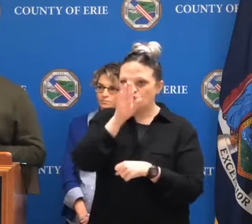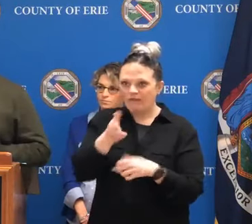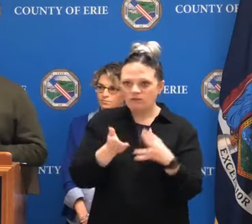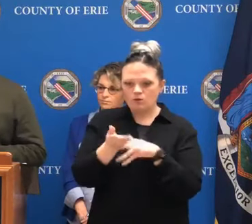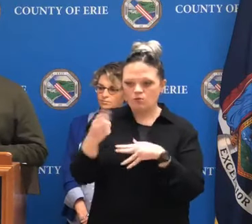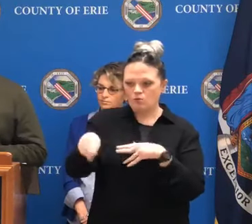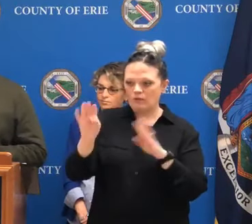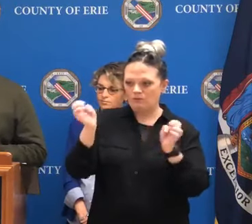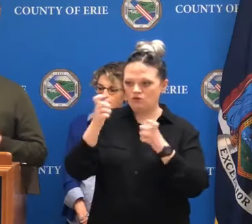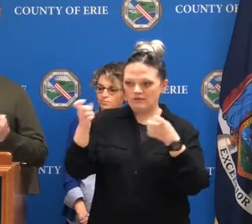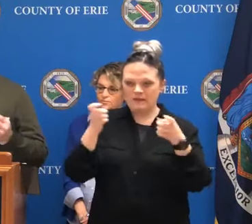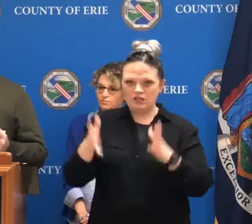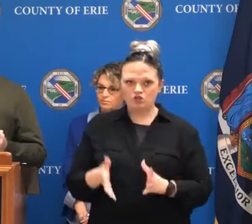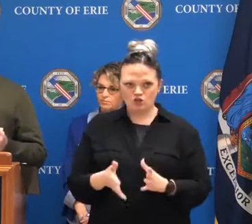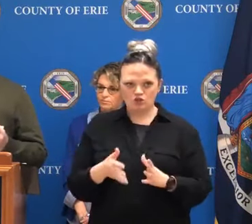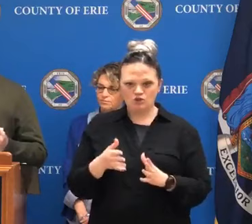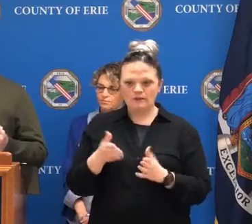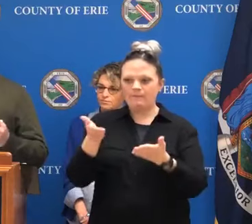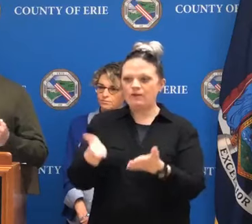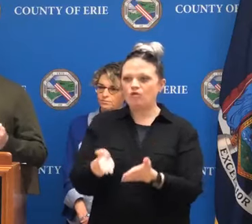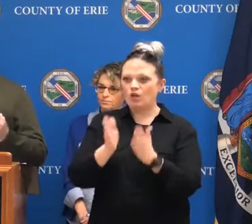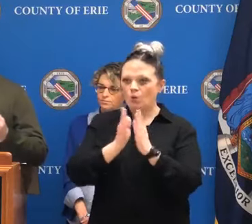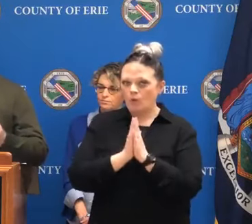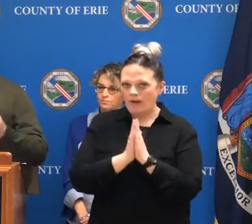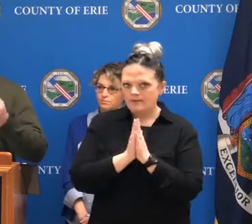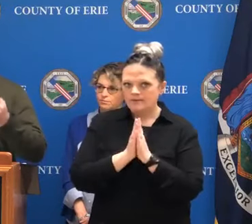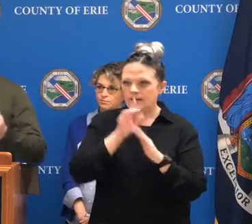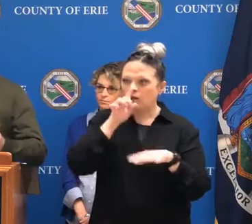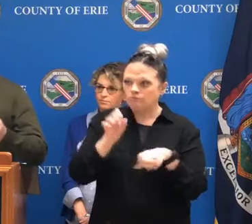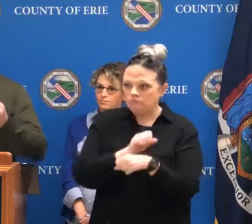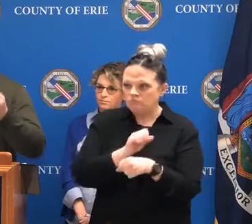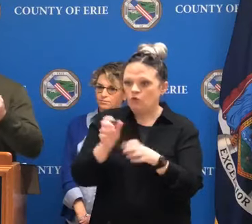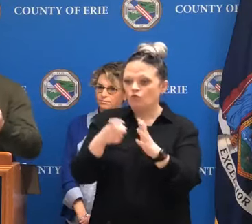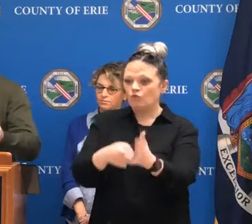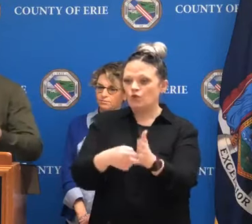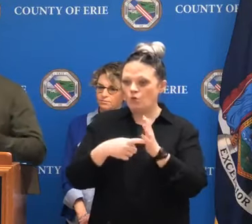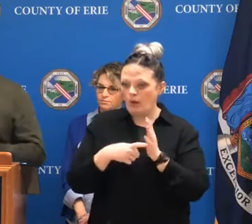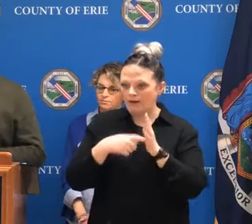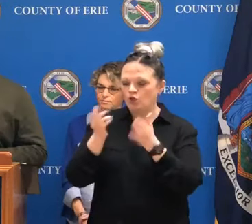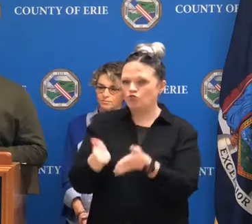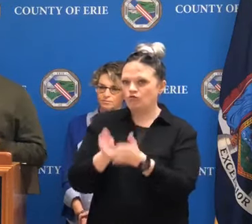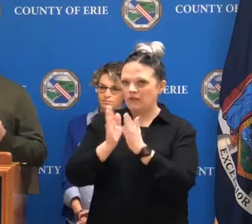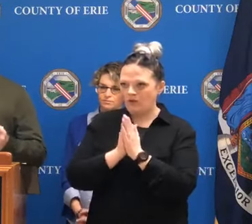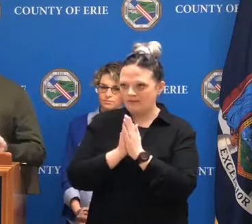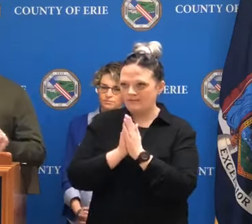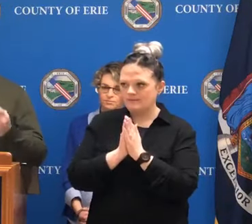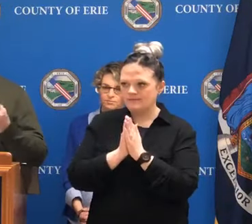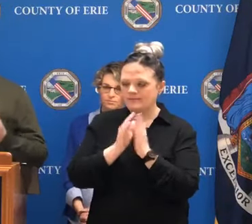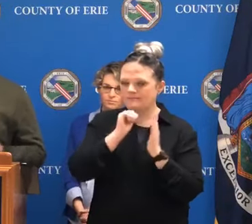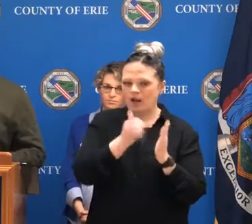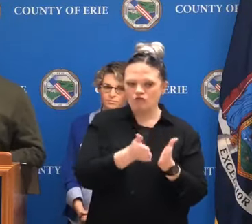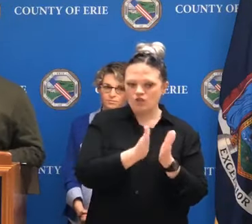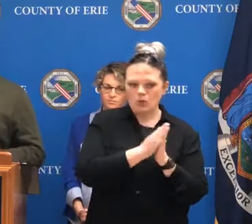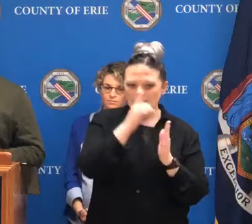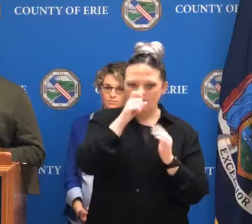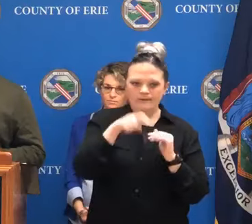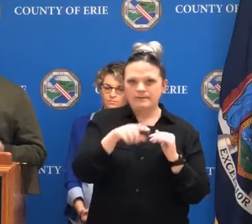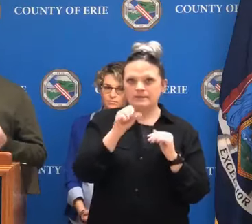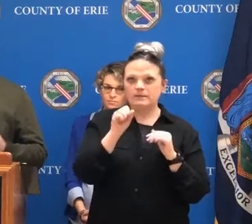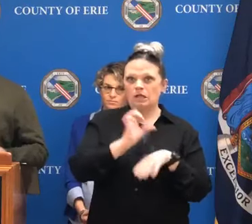those emergency managers. Requests that are actually required requests, not request because this is the state